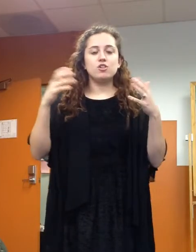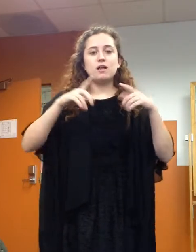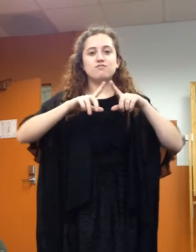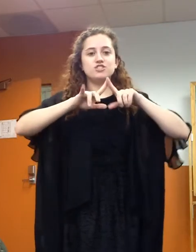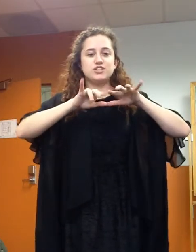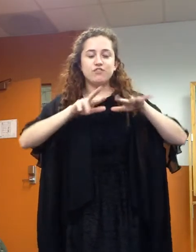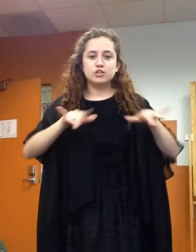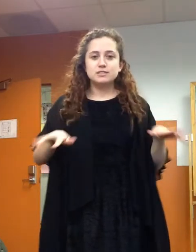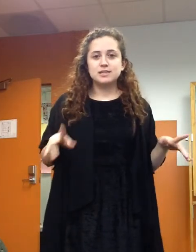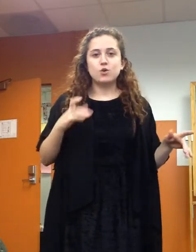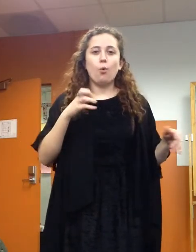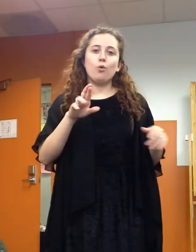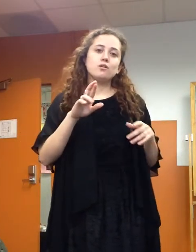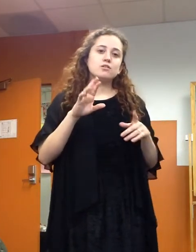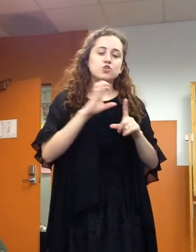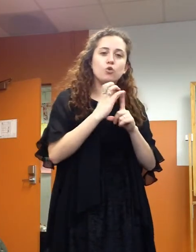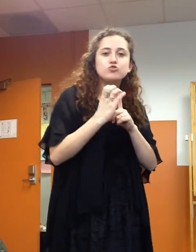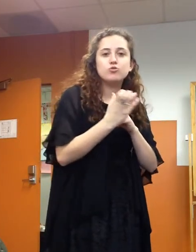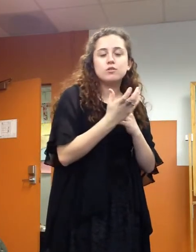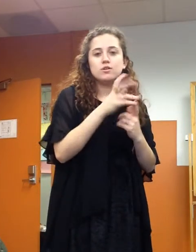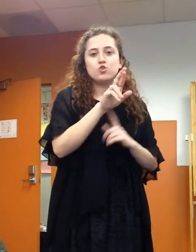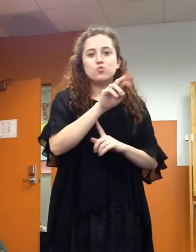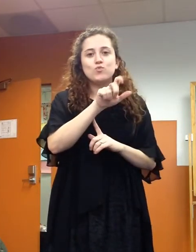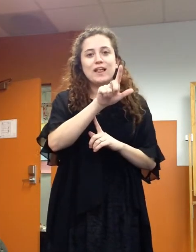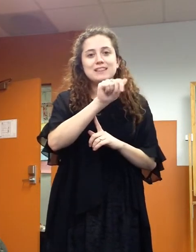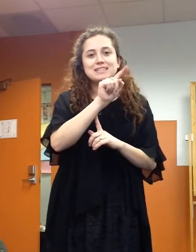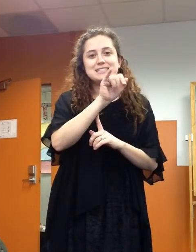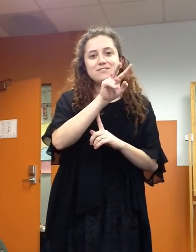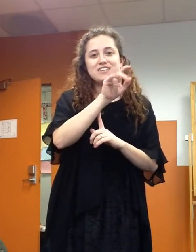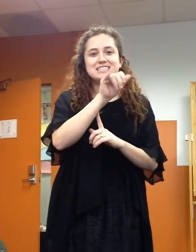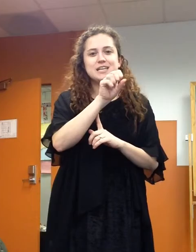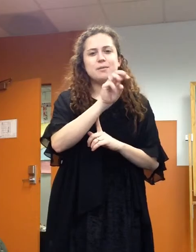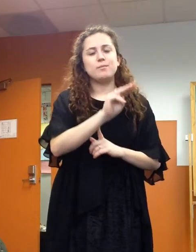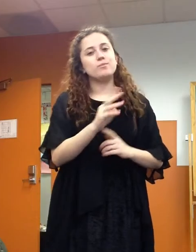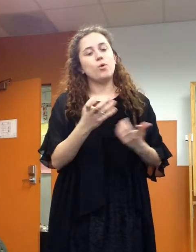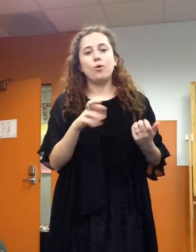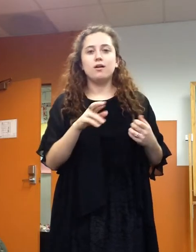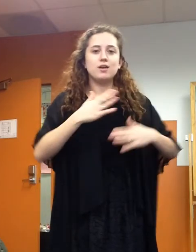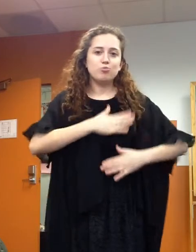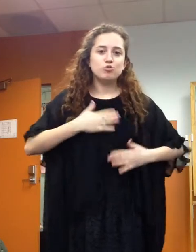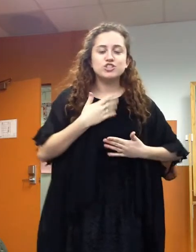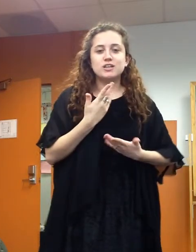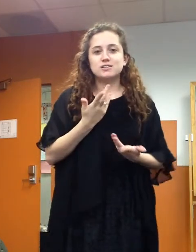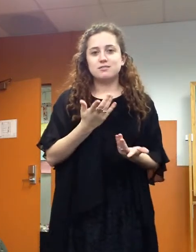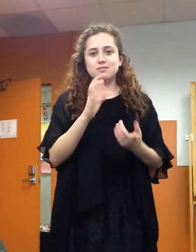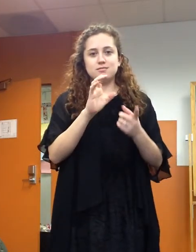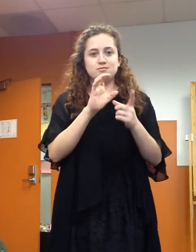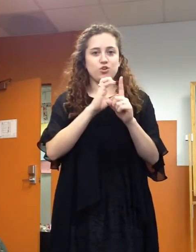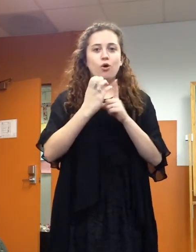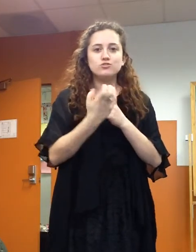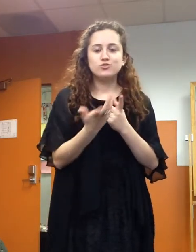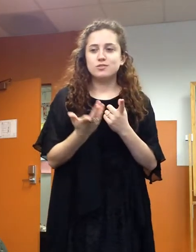say, cultural relativism, or at least appreciation of different cultures, that you had for the new American history courses. And yet the